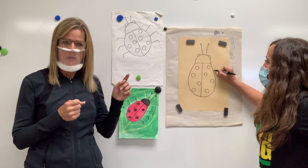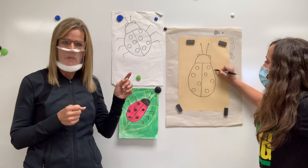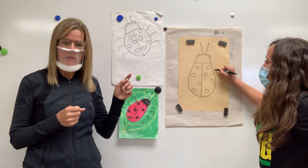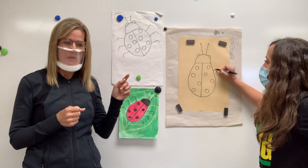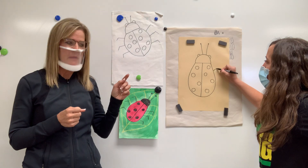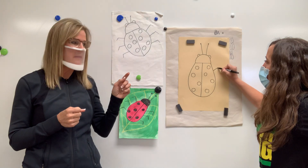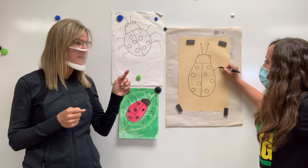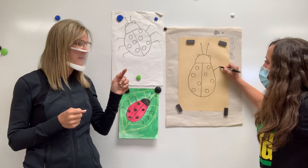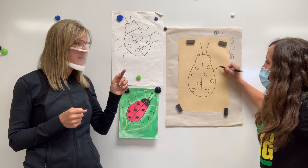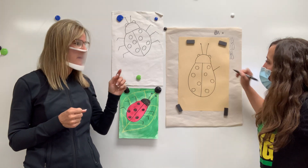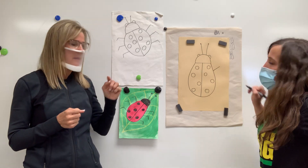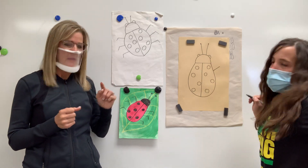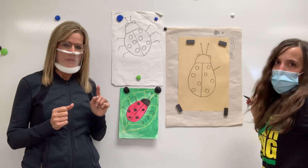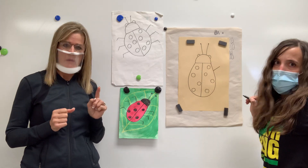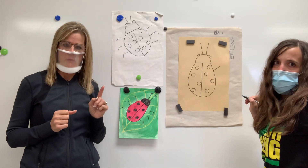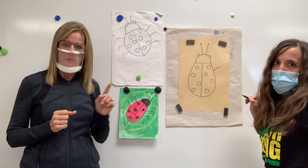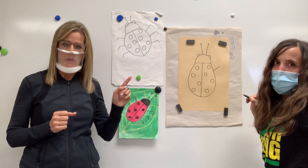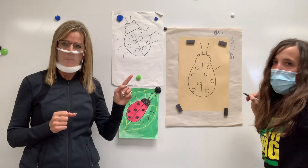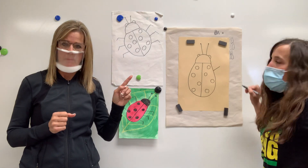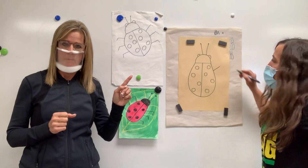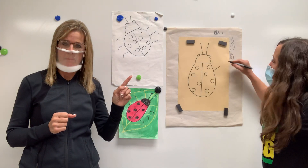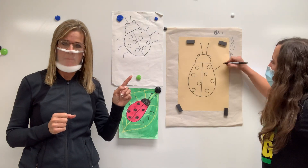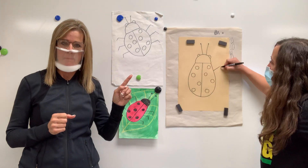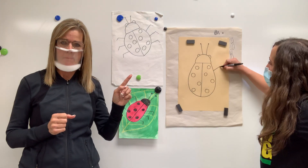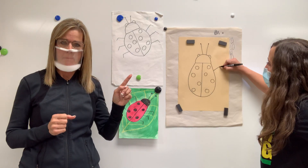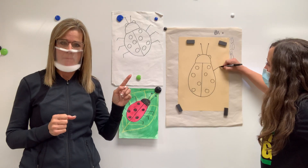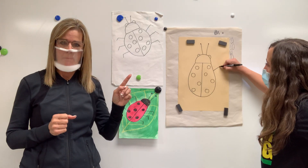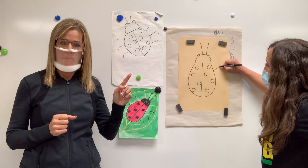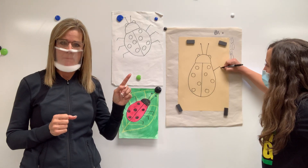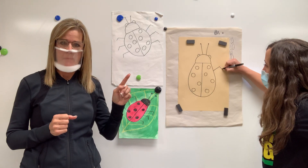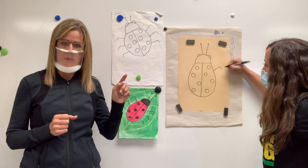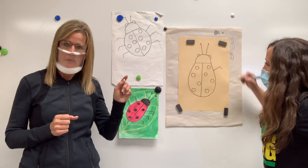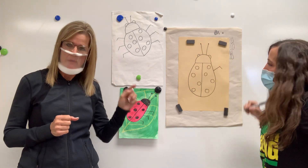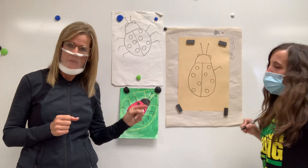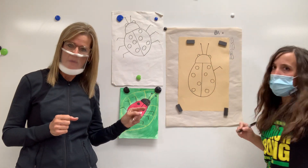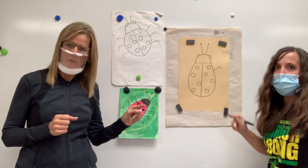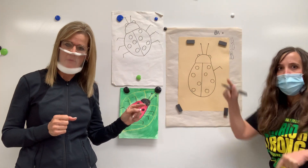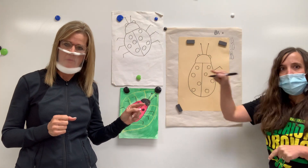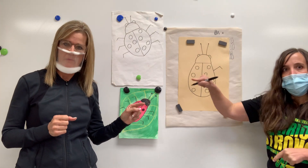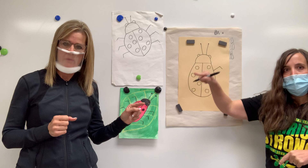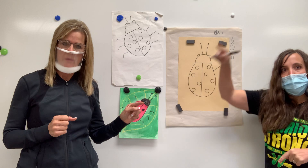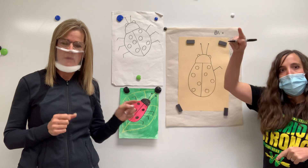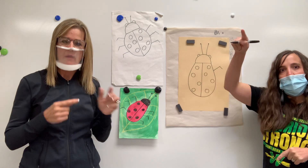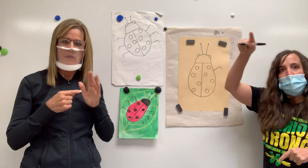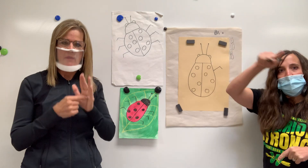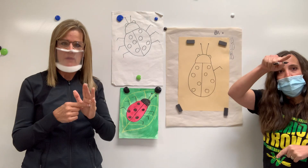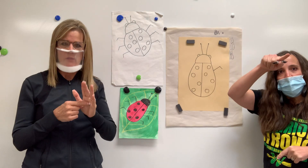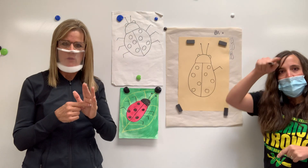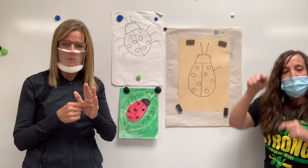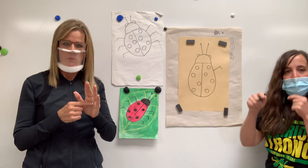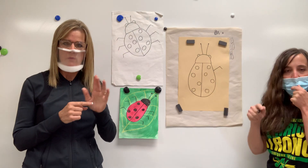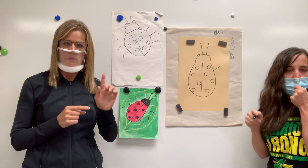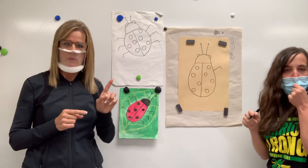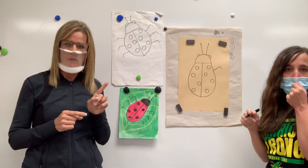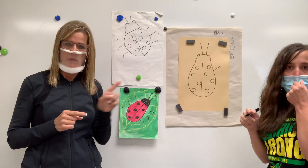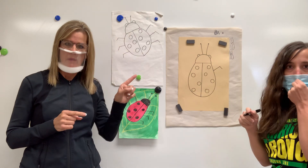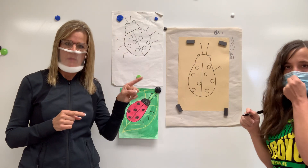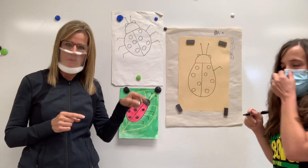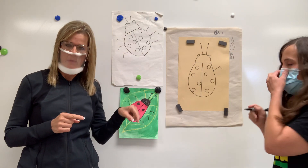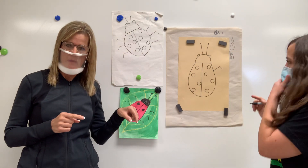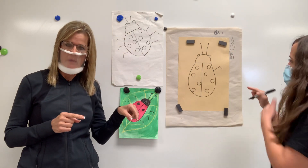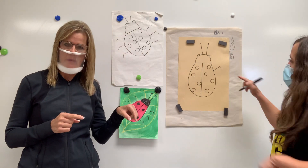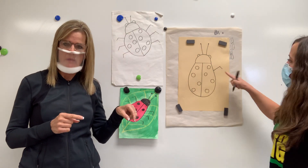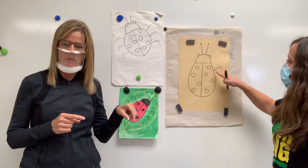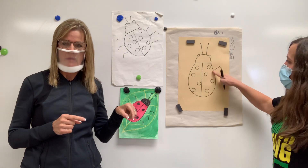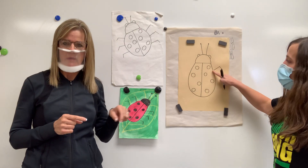that comes up a little ways, and then it's gonna come down just a little ways. That shows the bend in its little bug